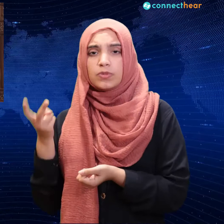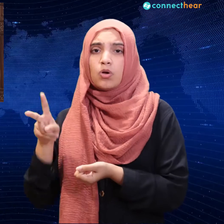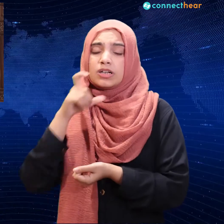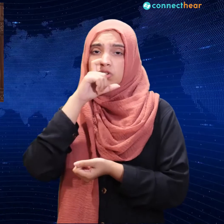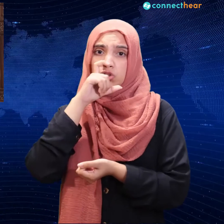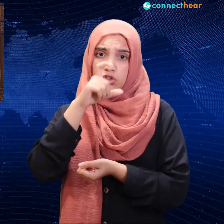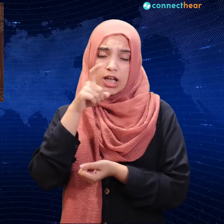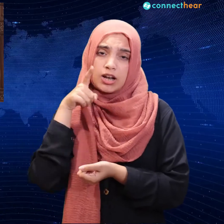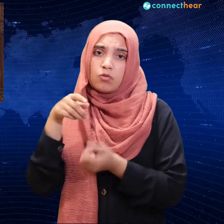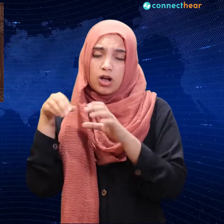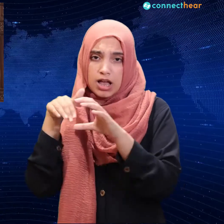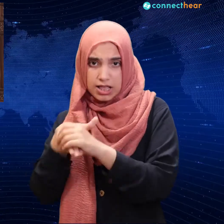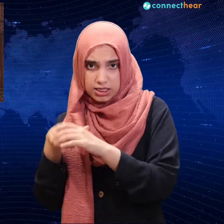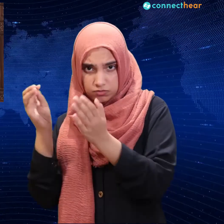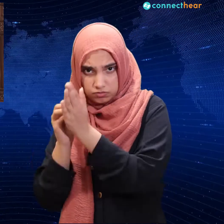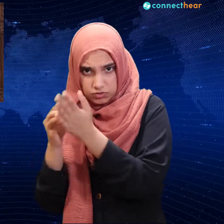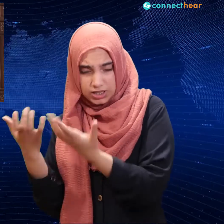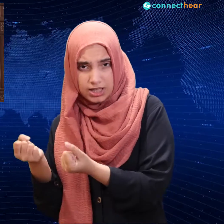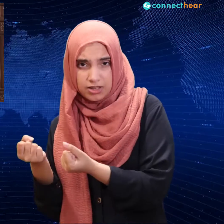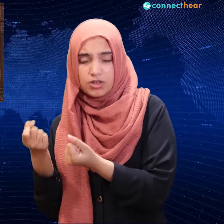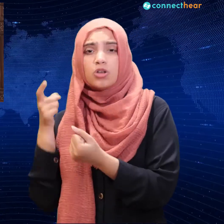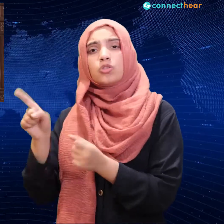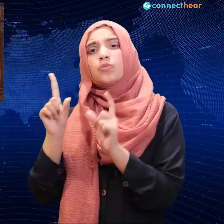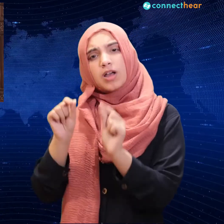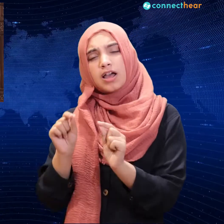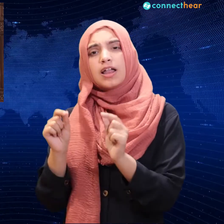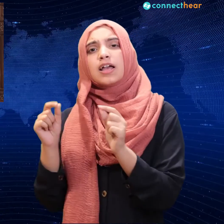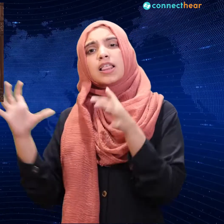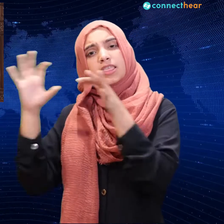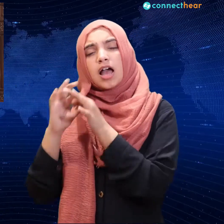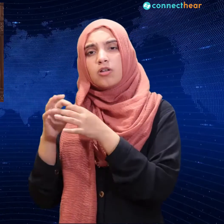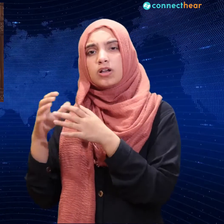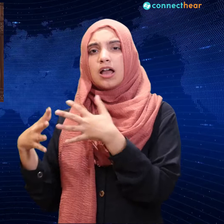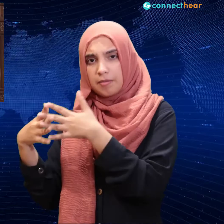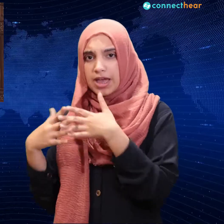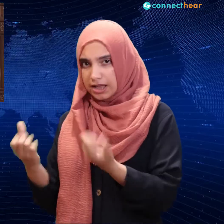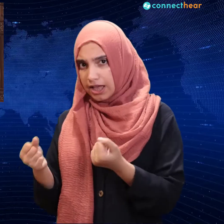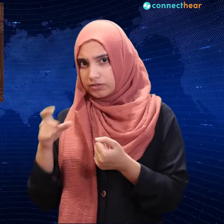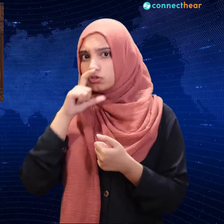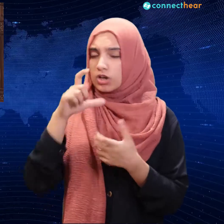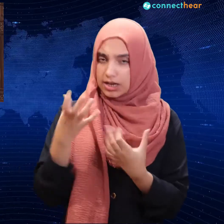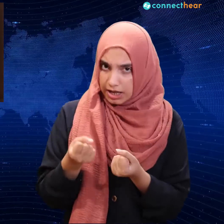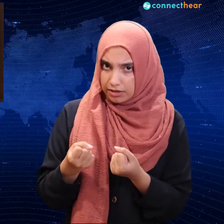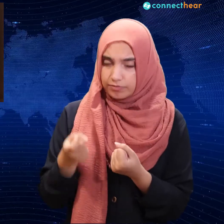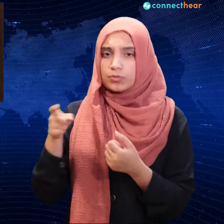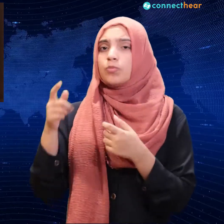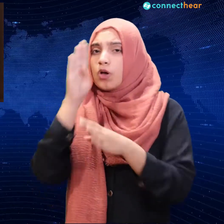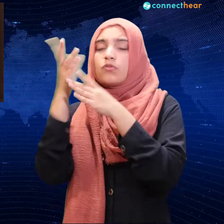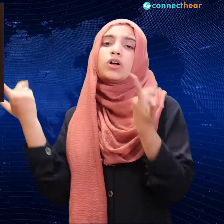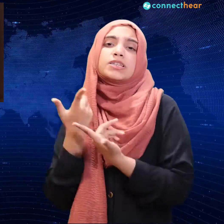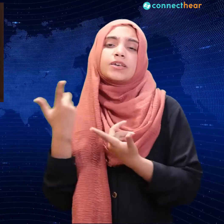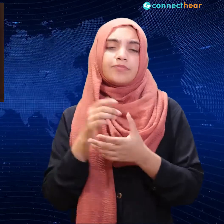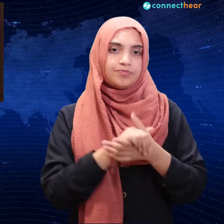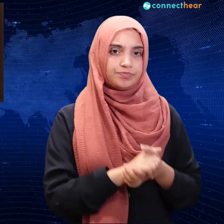option? And given the current state of relations between the US and China, is that a veiled threat of sorts? I don't actually know in